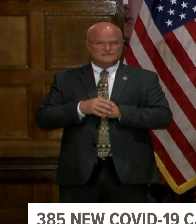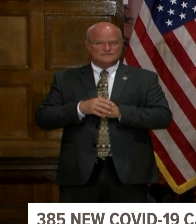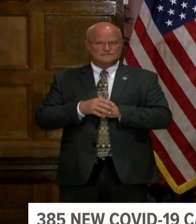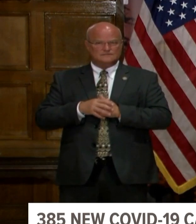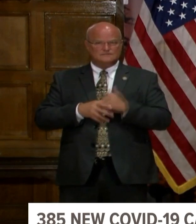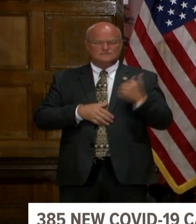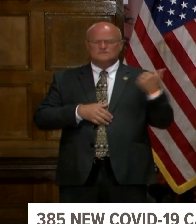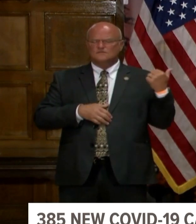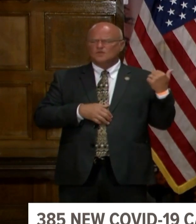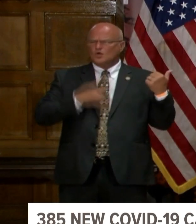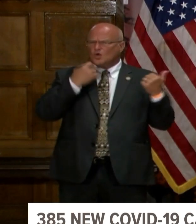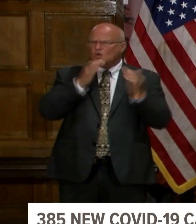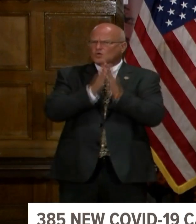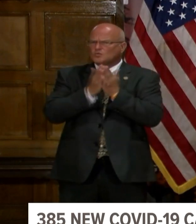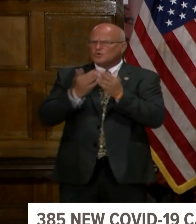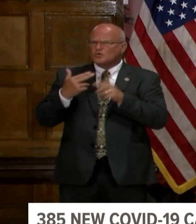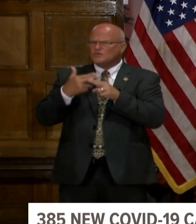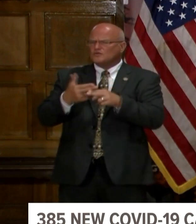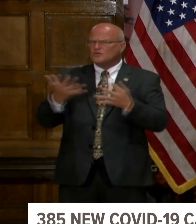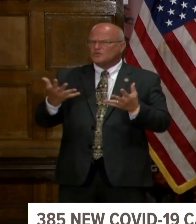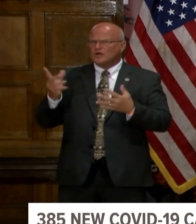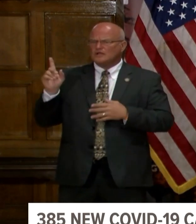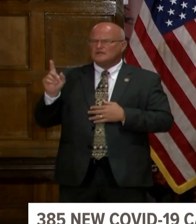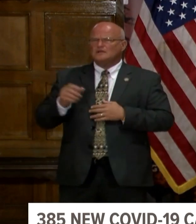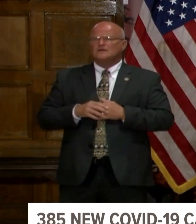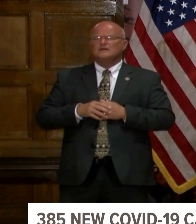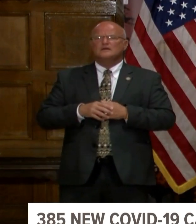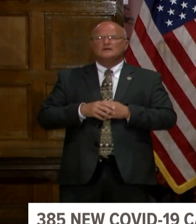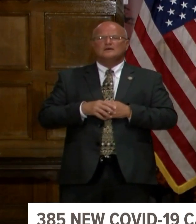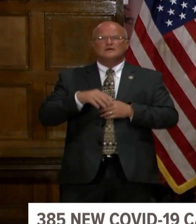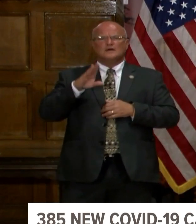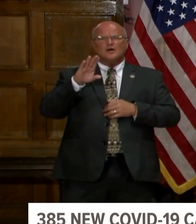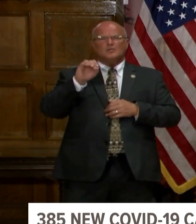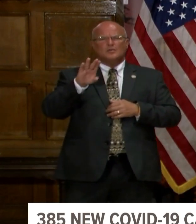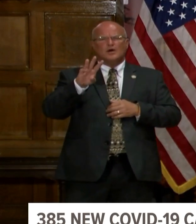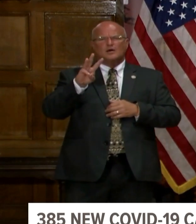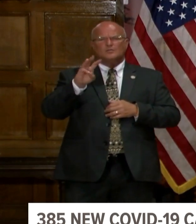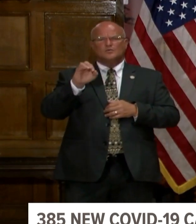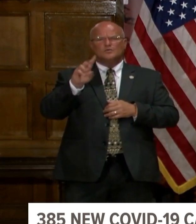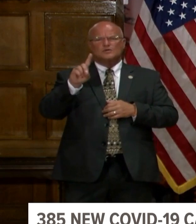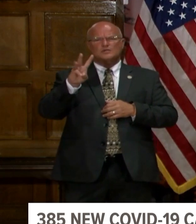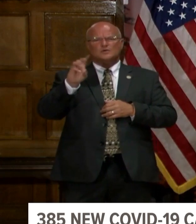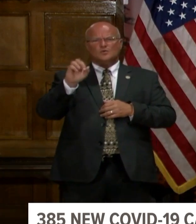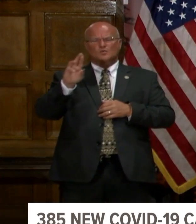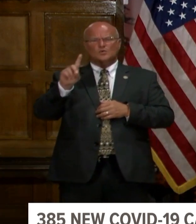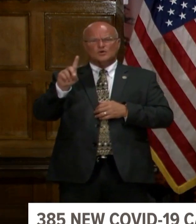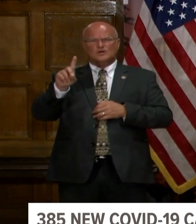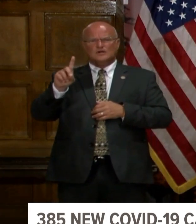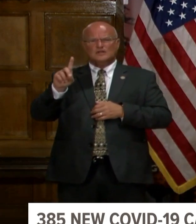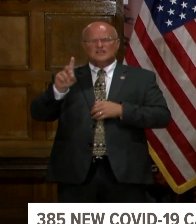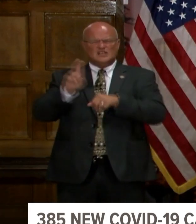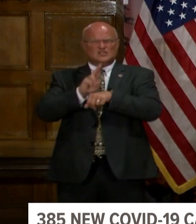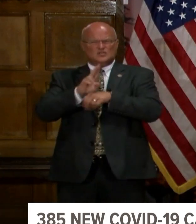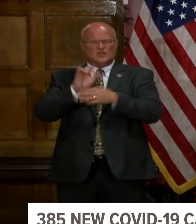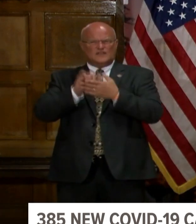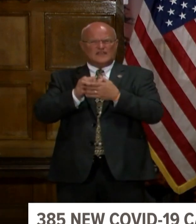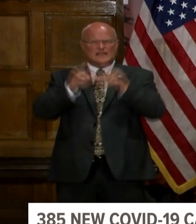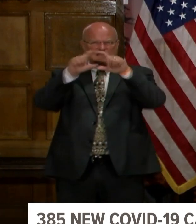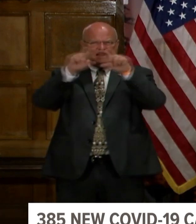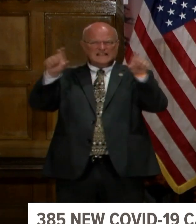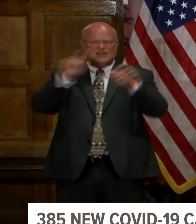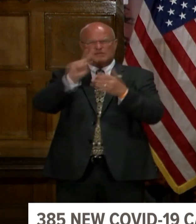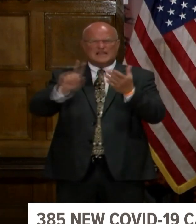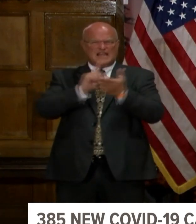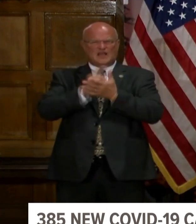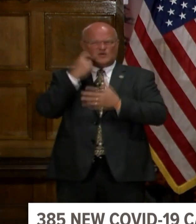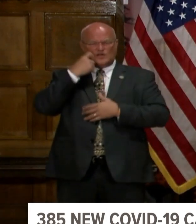Is whose book are you referring to? Bob Woodward. It's just kind of news that hit headlines about an hour